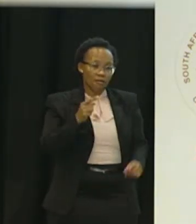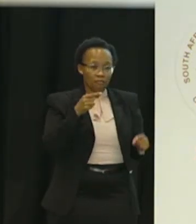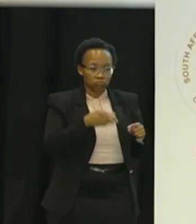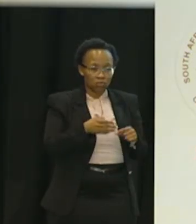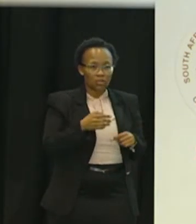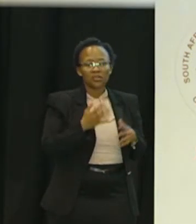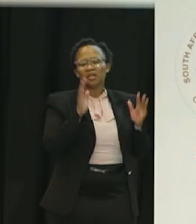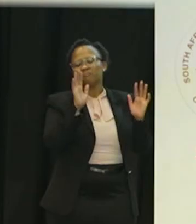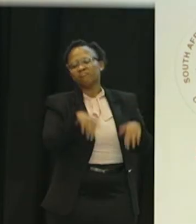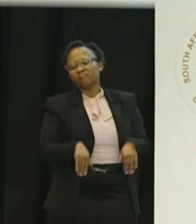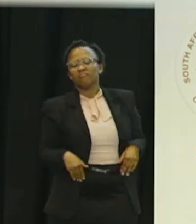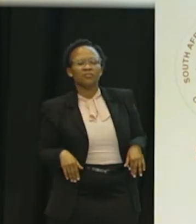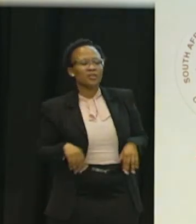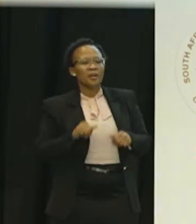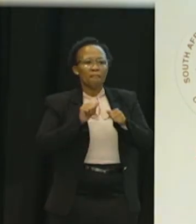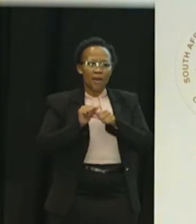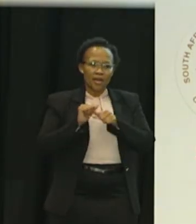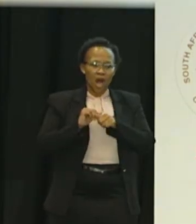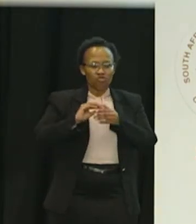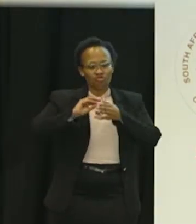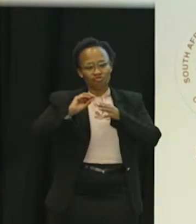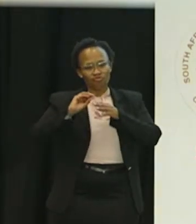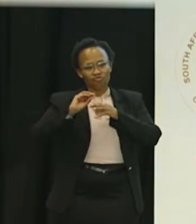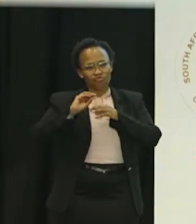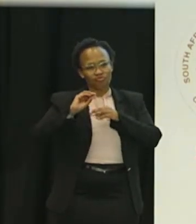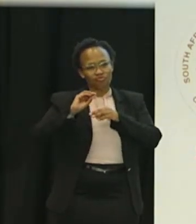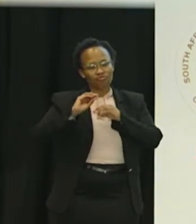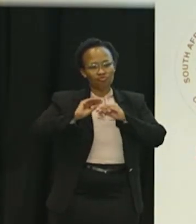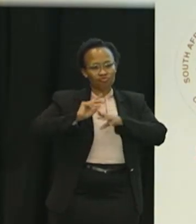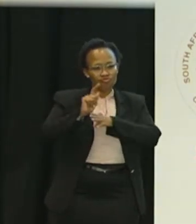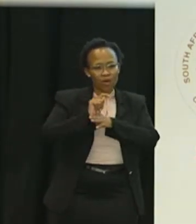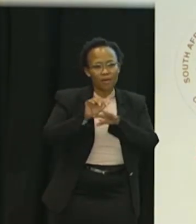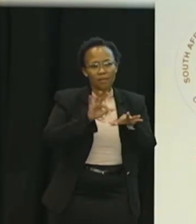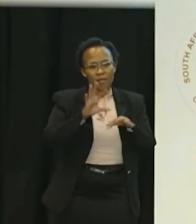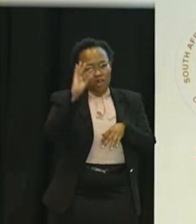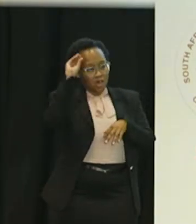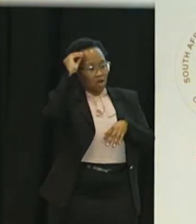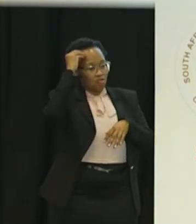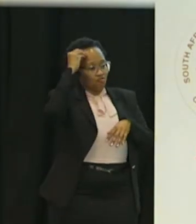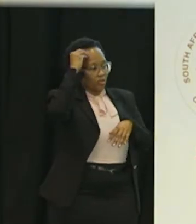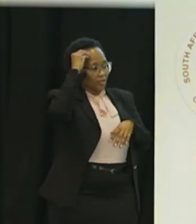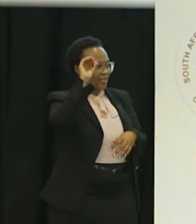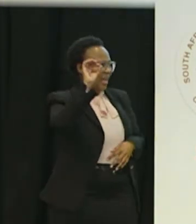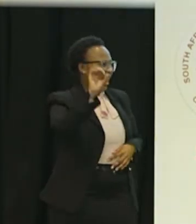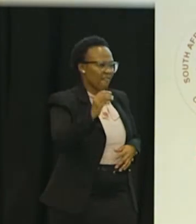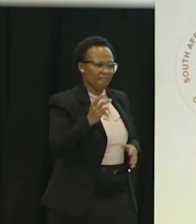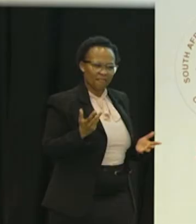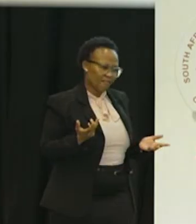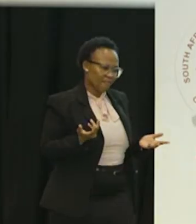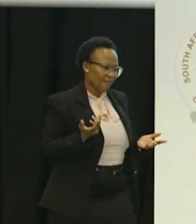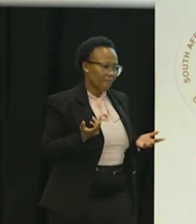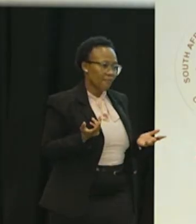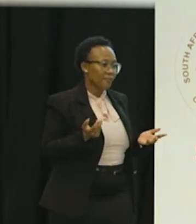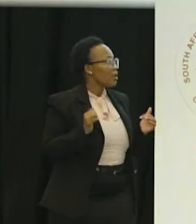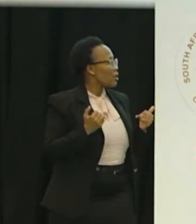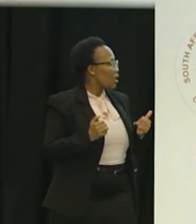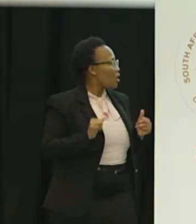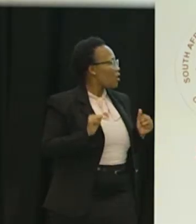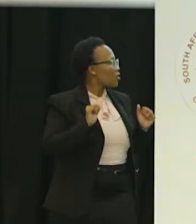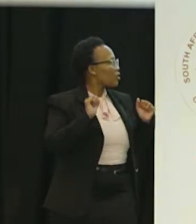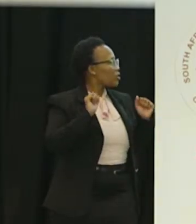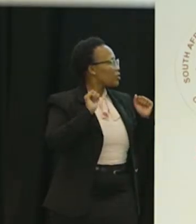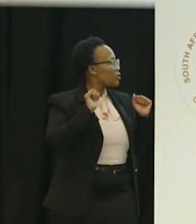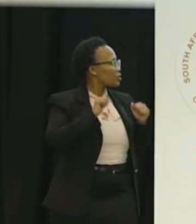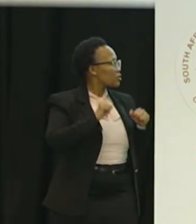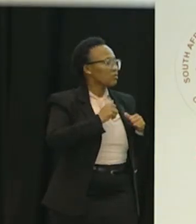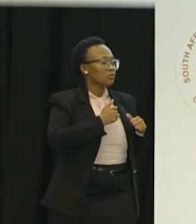are interested in this kind of concept?" And it was very good to hear the response from the National